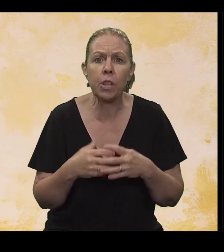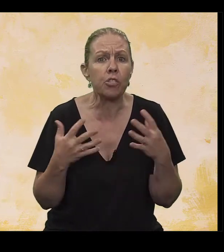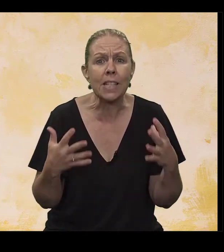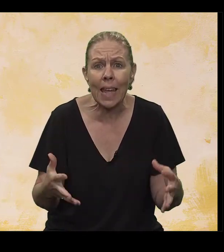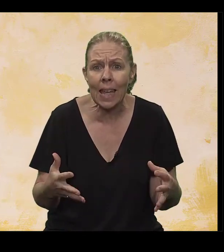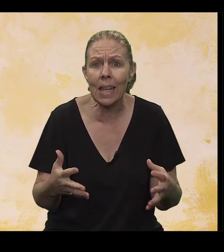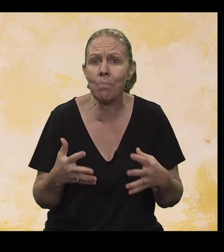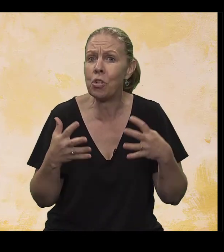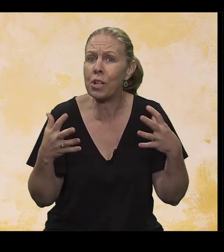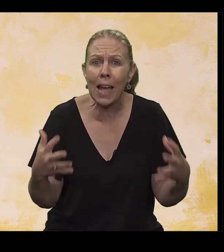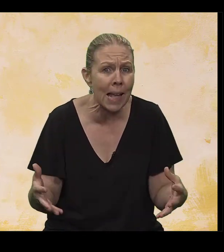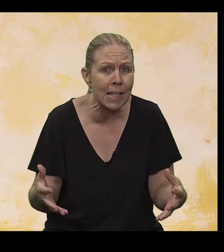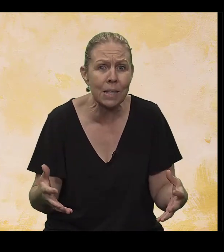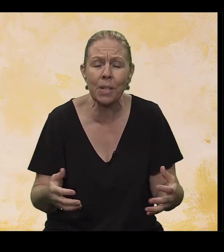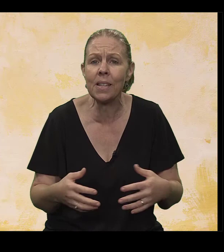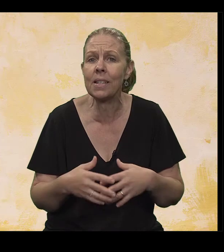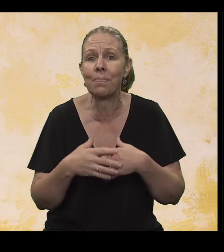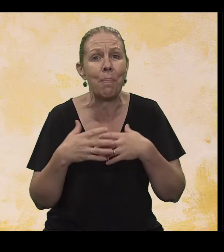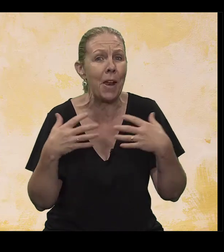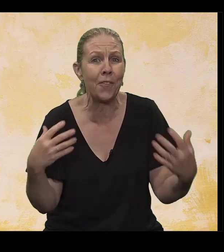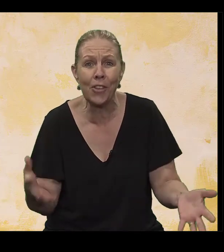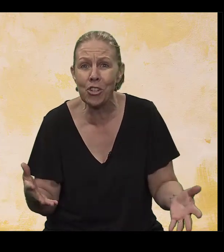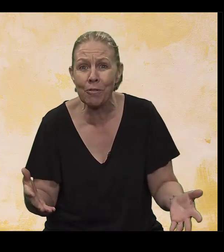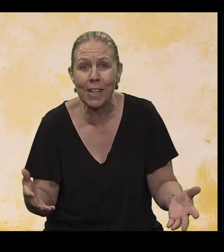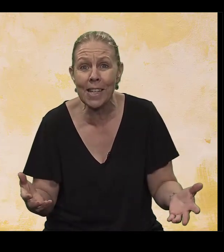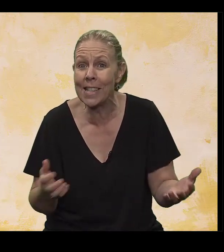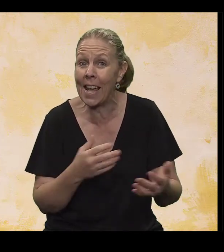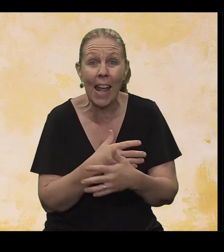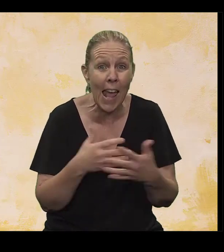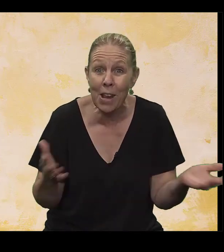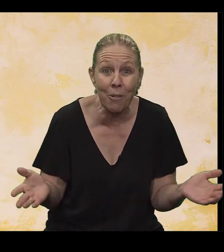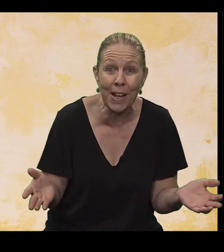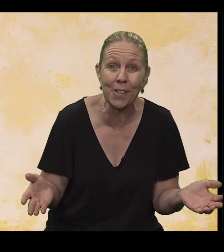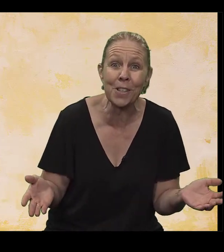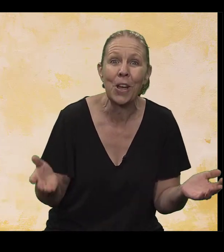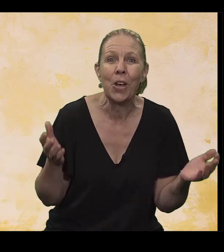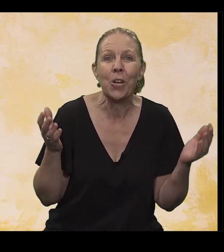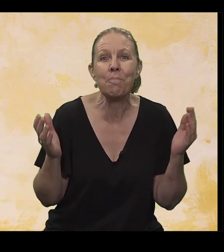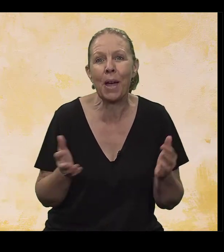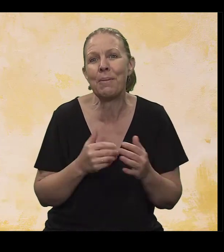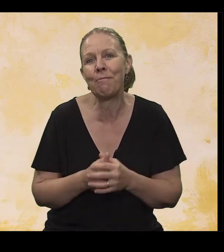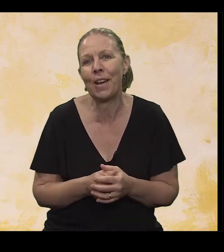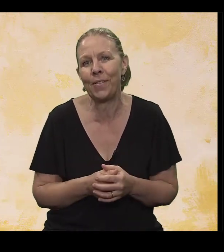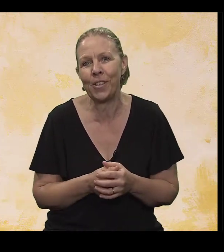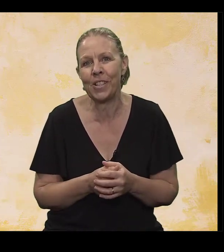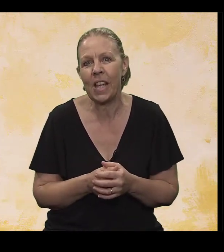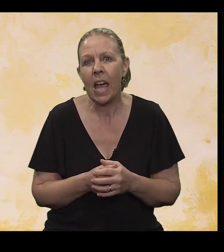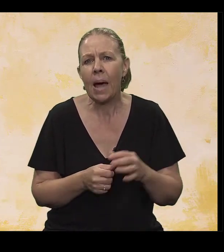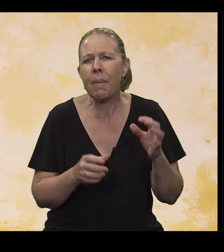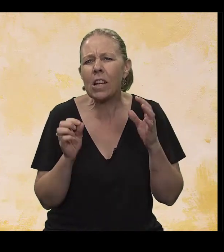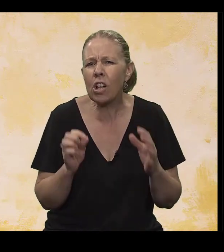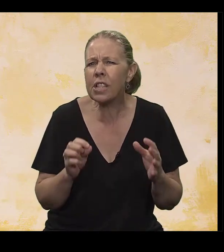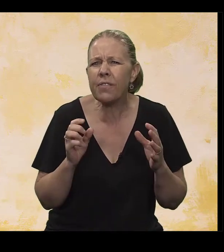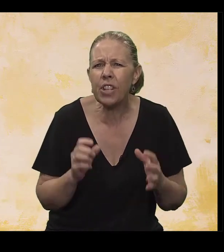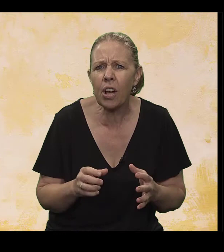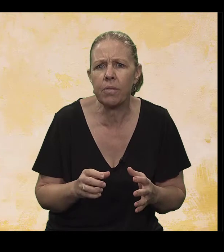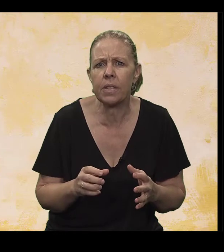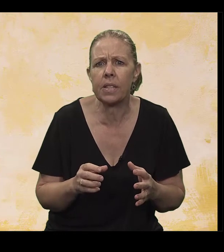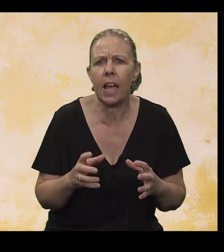your team, your customers, beneficiaries, and anyone else who may be relevant. And make lots of notes and